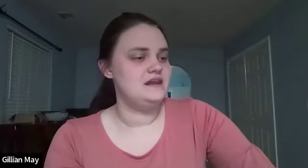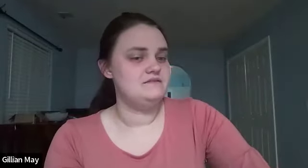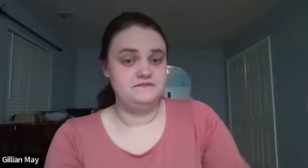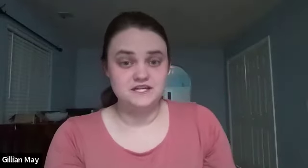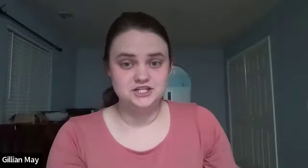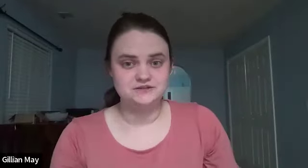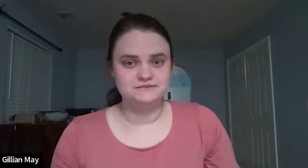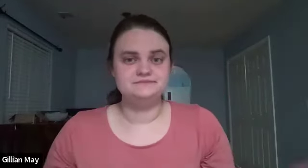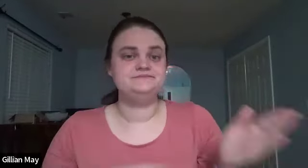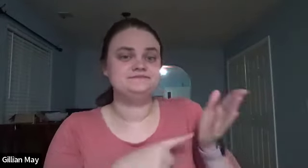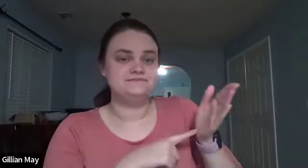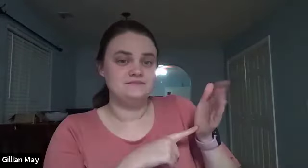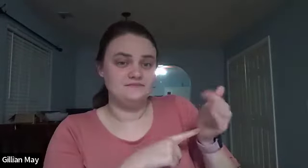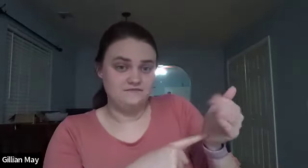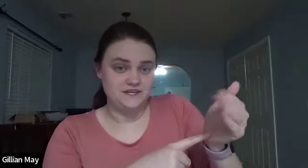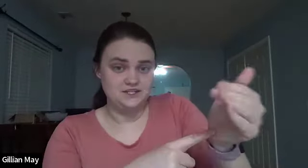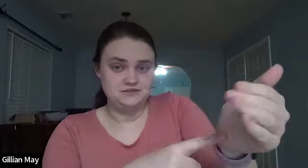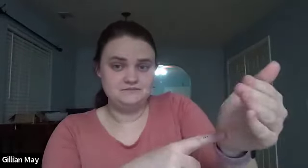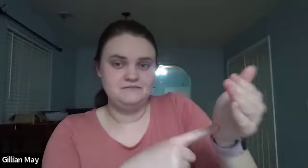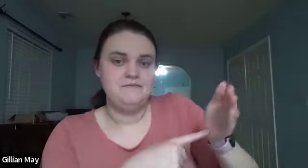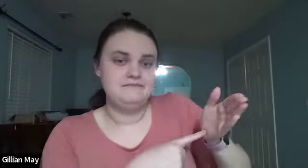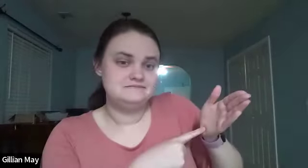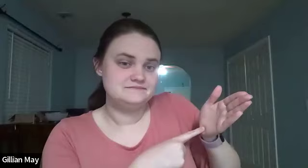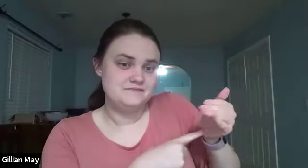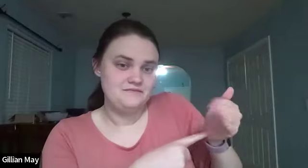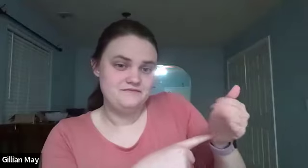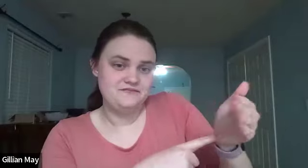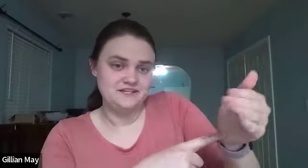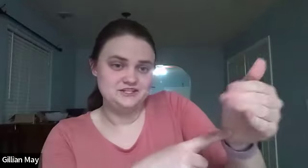Then fish, fish, fish.